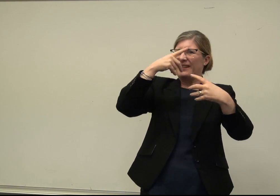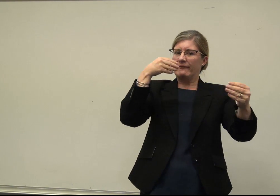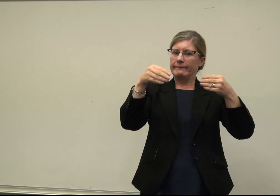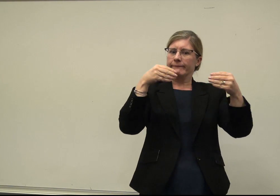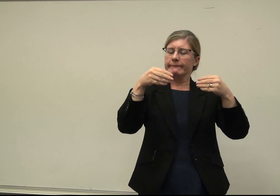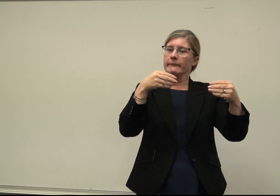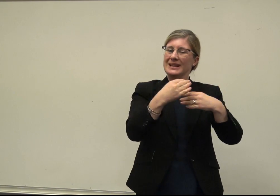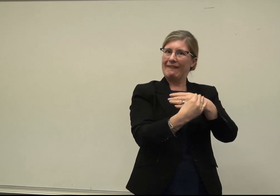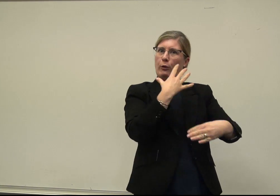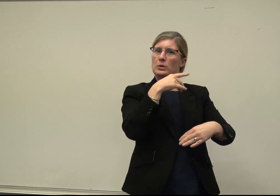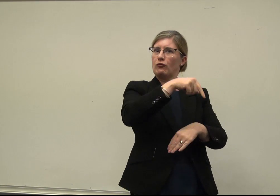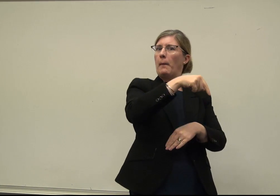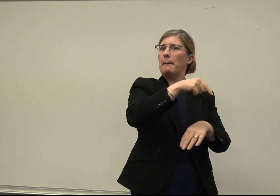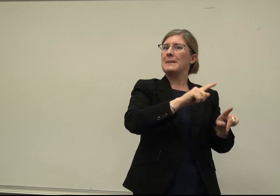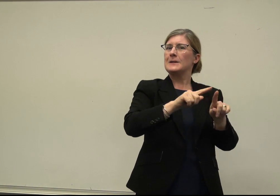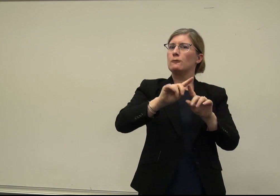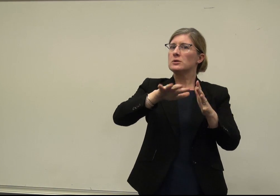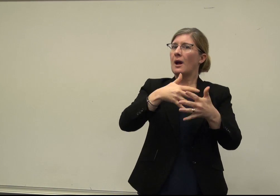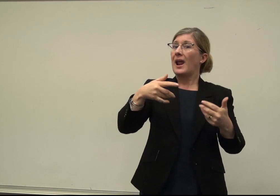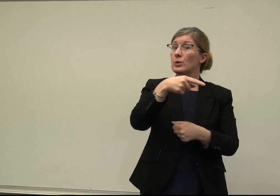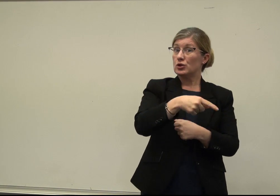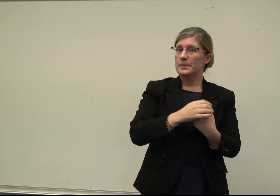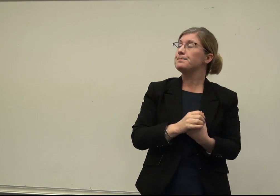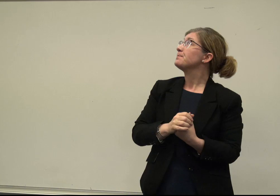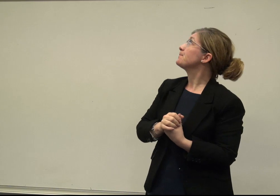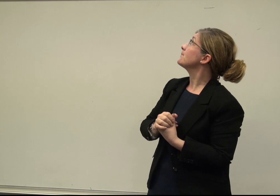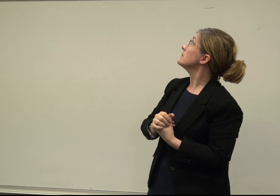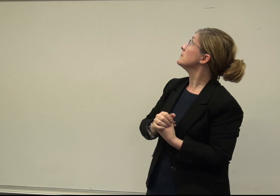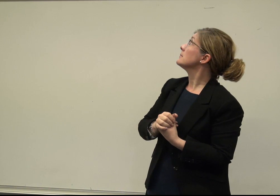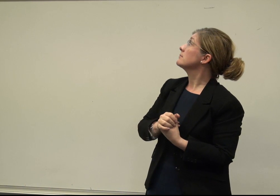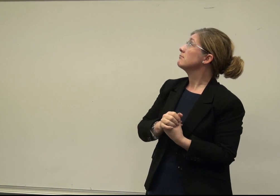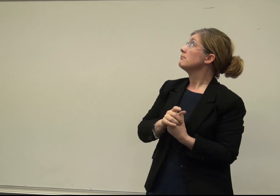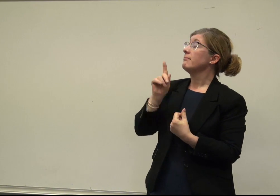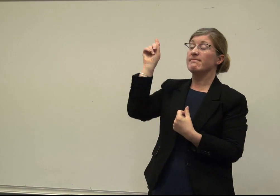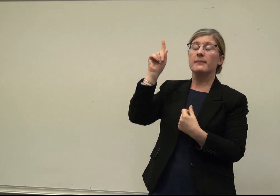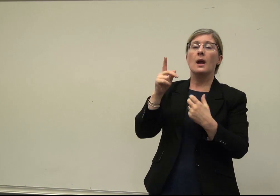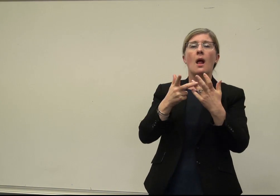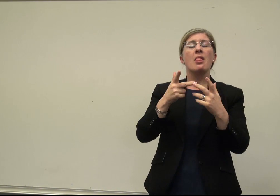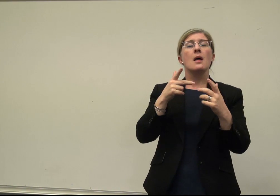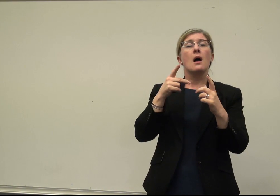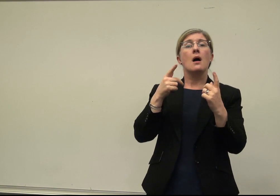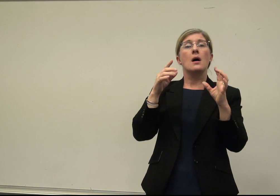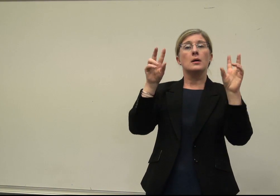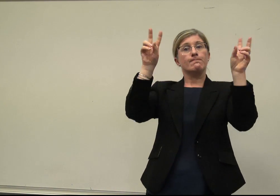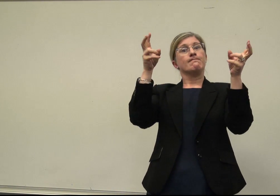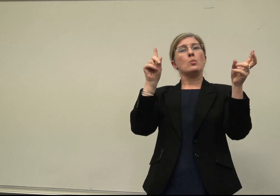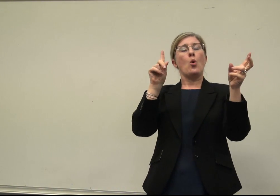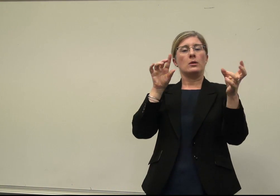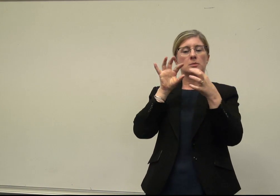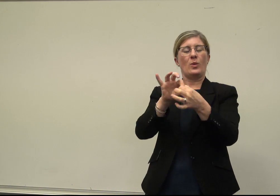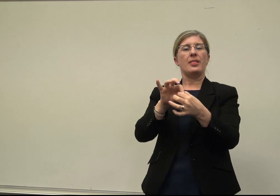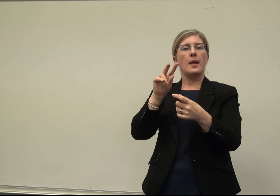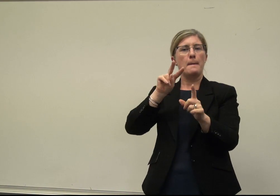I mentioned perspective taking before, and it has been found by some studies that bimodal